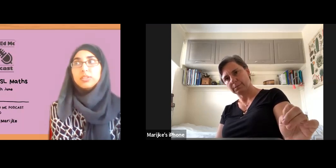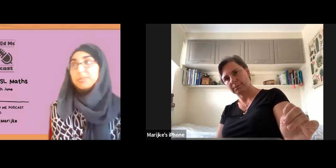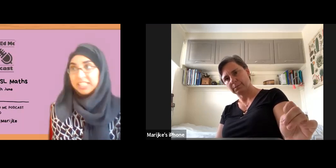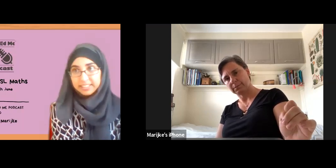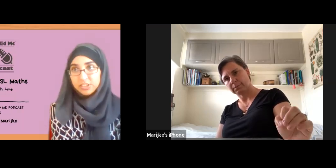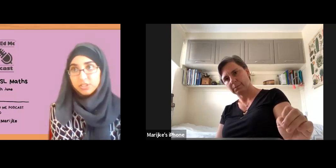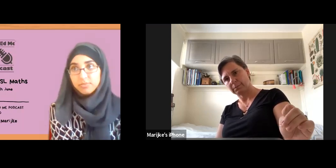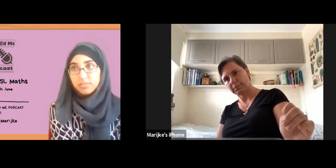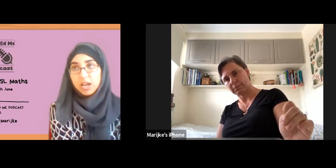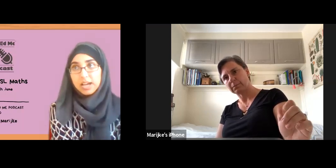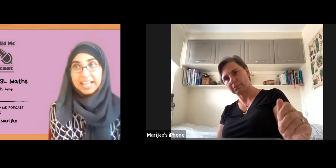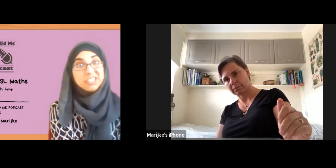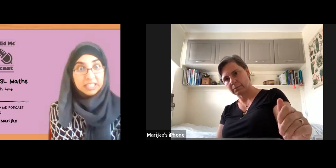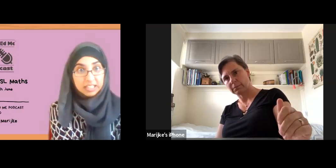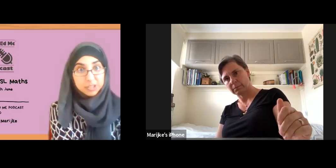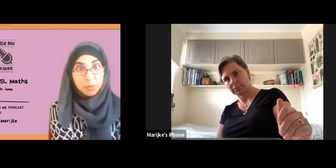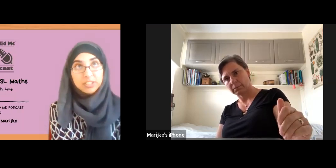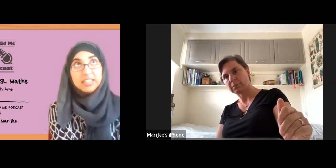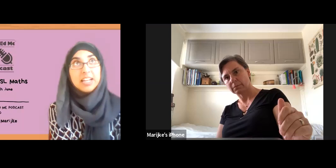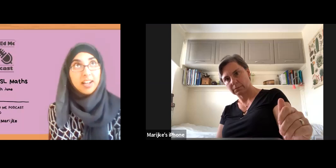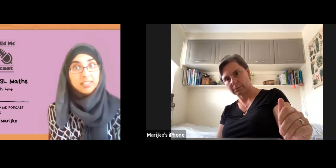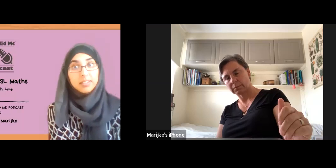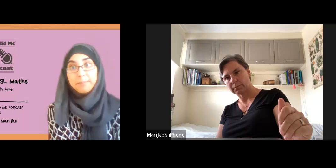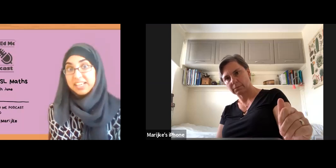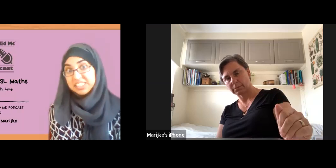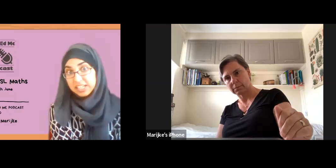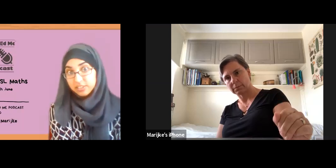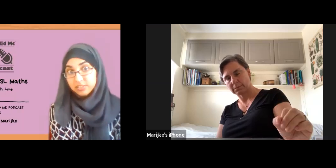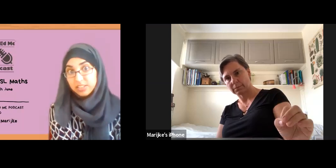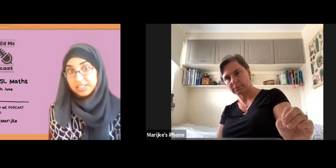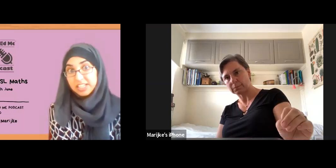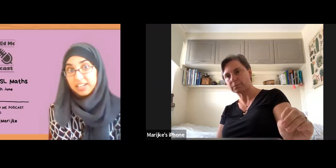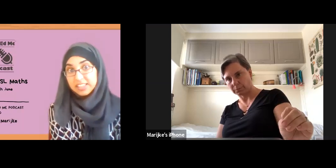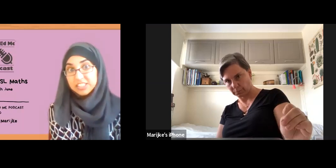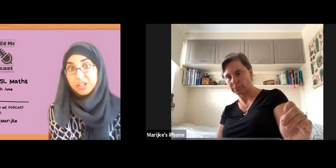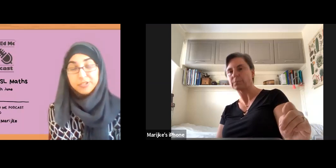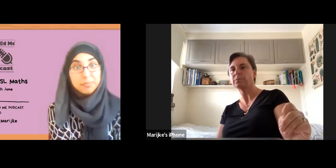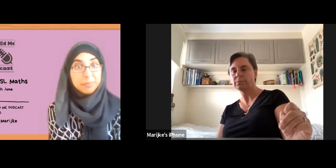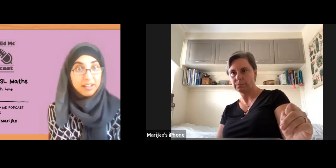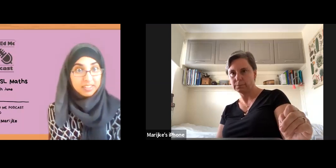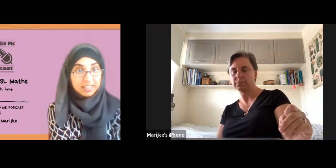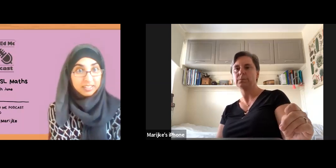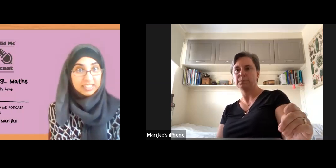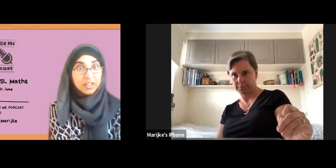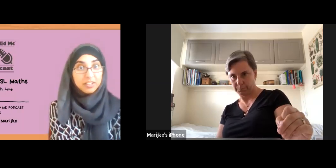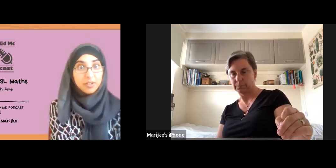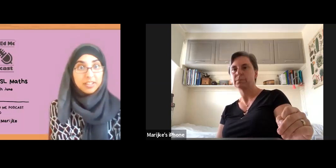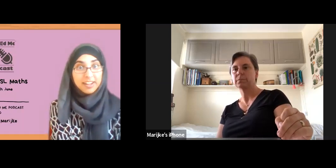speak English, can speak English, but want to learn BSL? Because I think there's loads of people out there that are now kind of going, right,